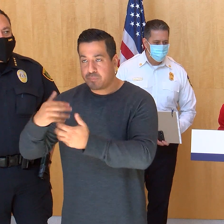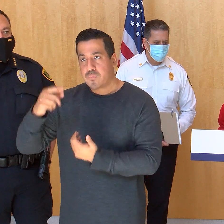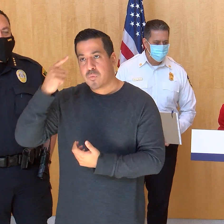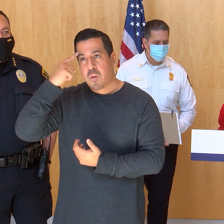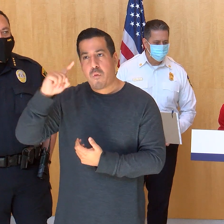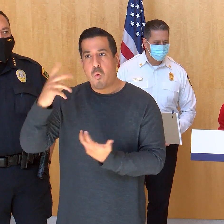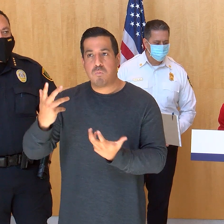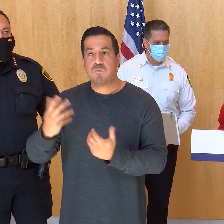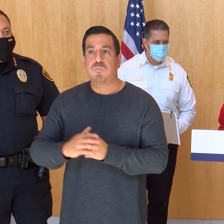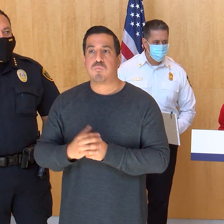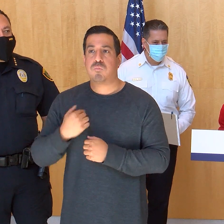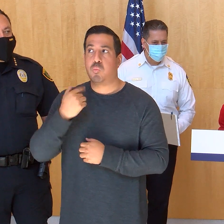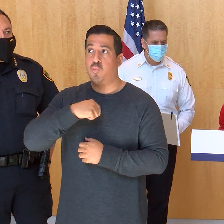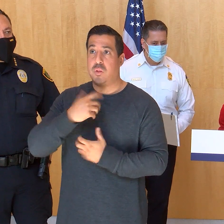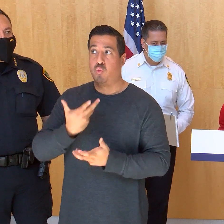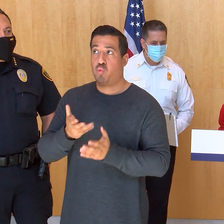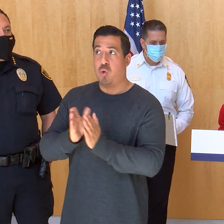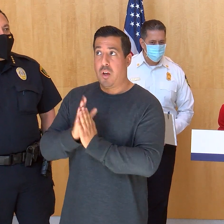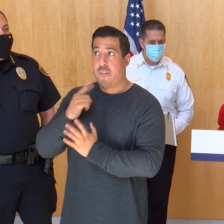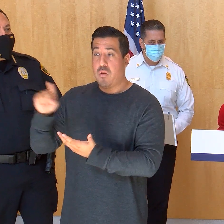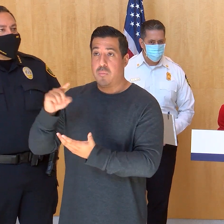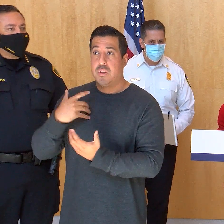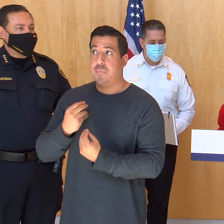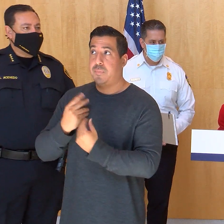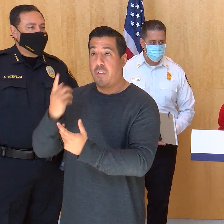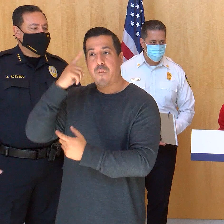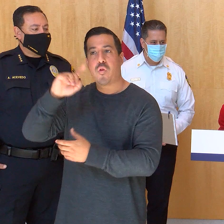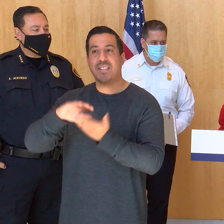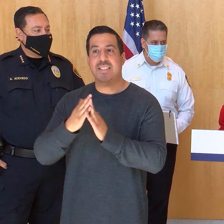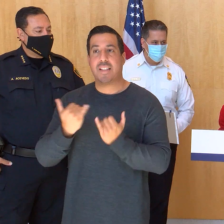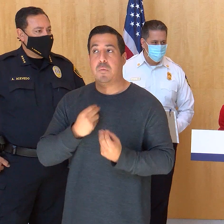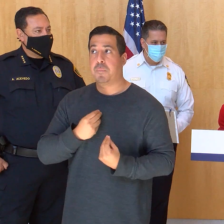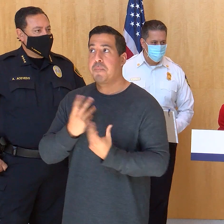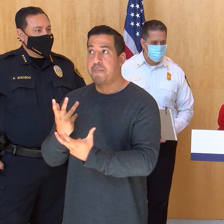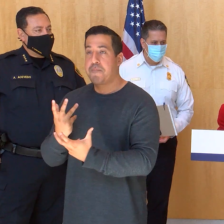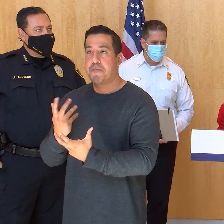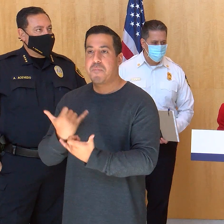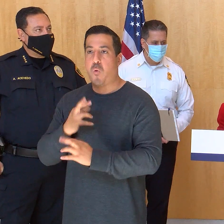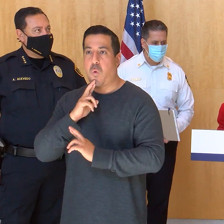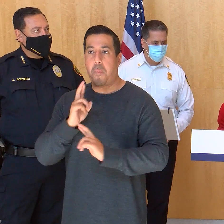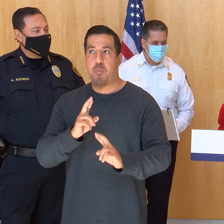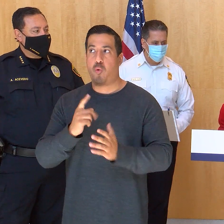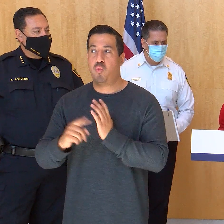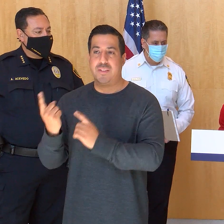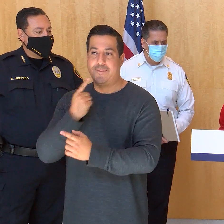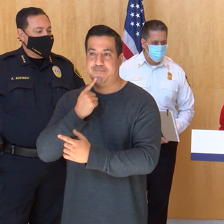for the requests that we have made, Mayor, on behalf of the city, and I'd like to give a report as to where we